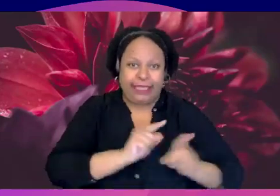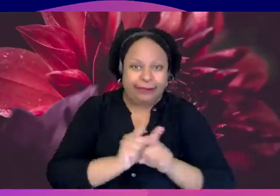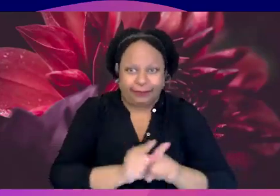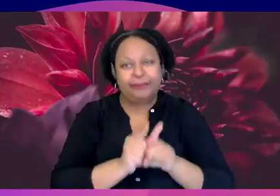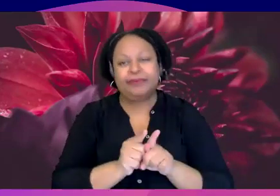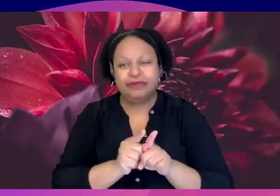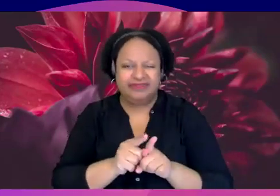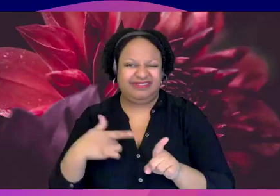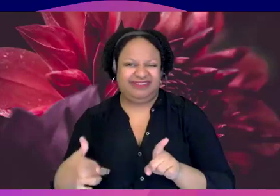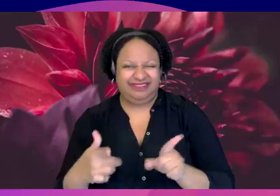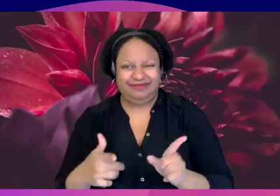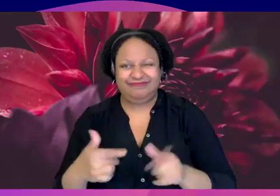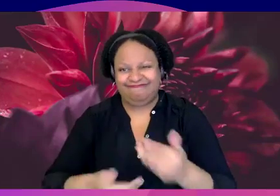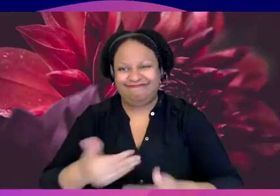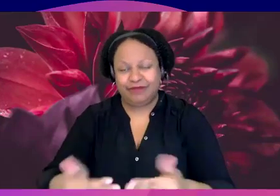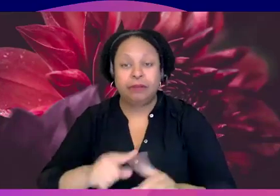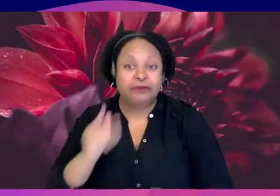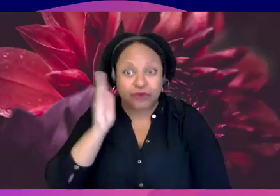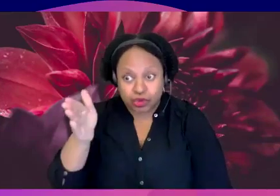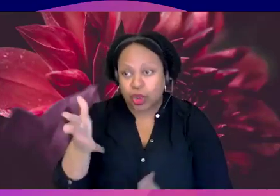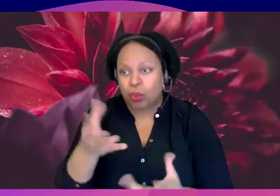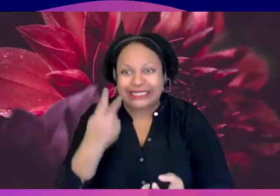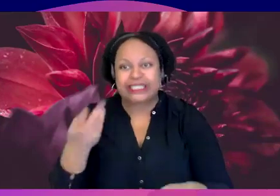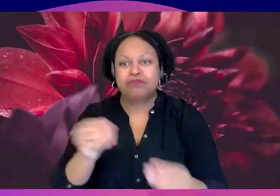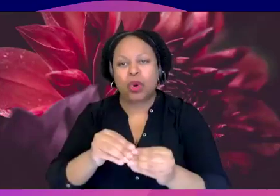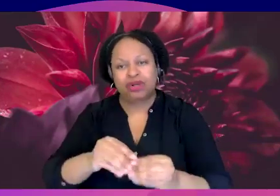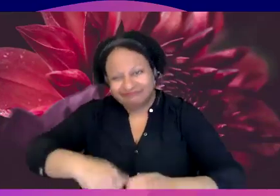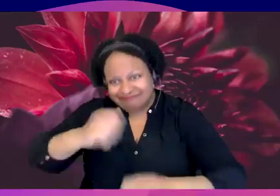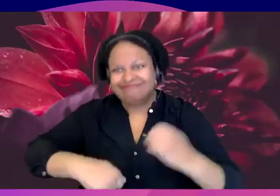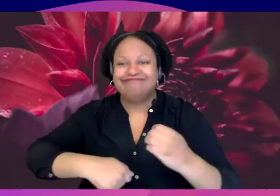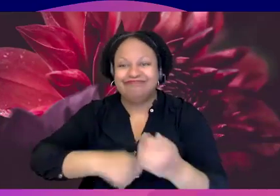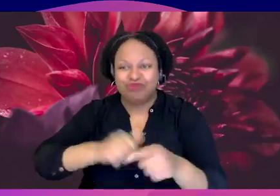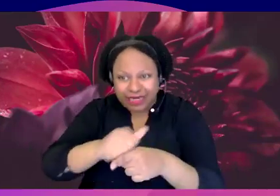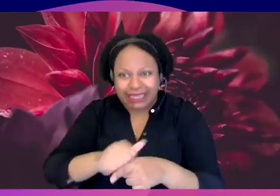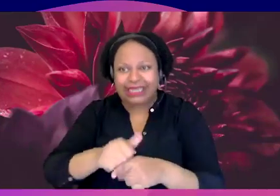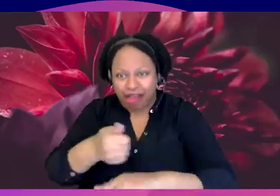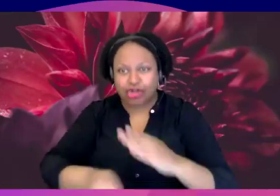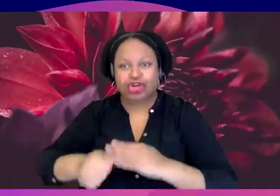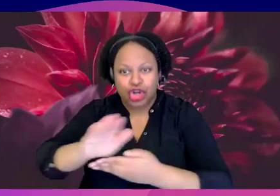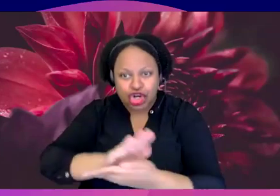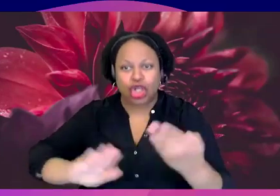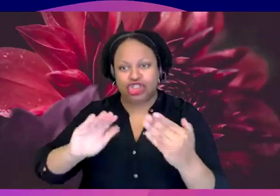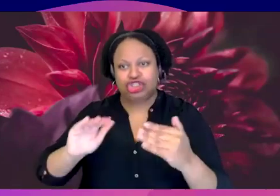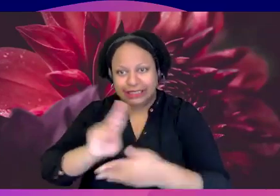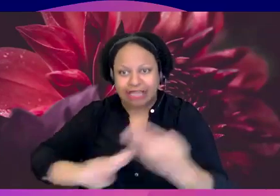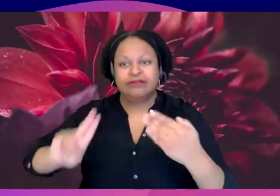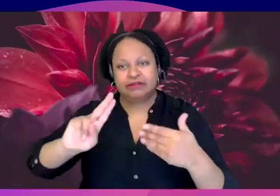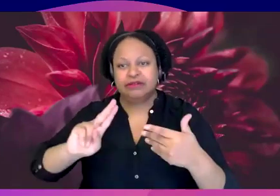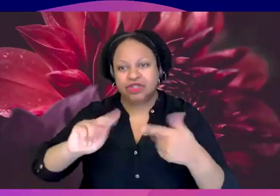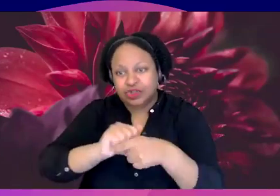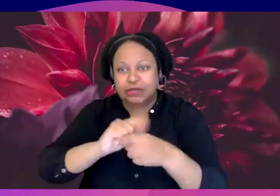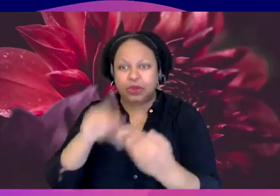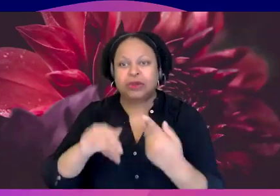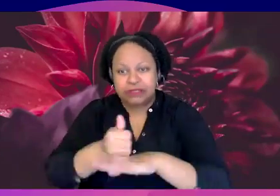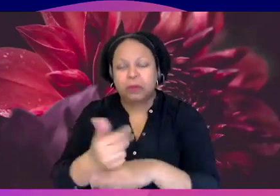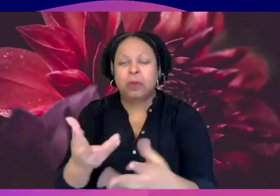actually have more of that training solidified in actual, training programs. And I